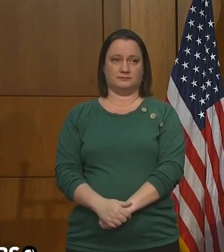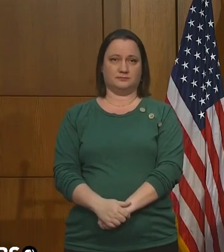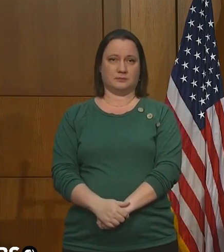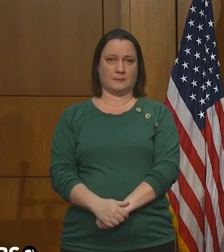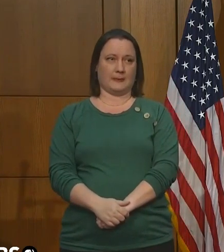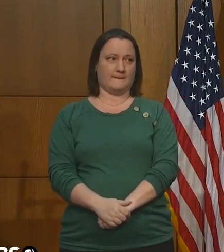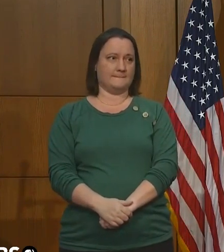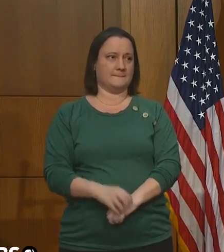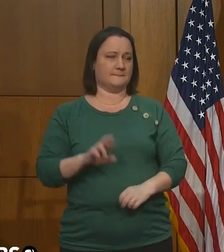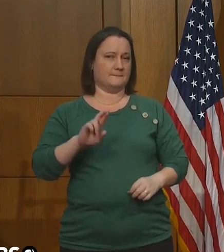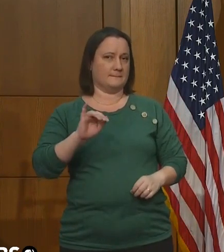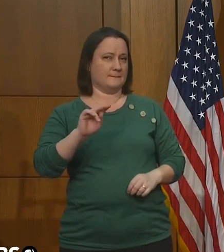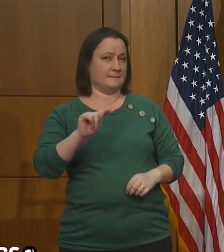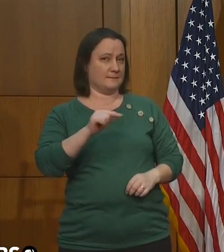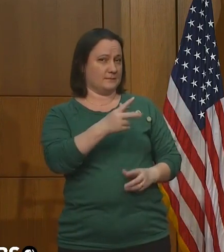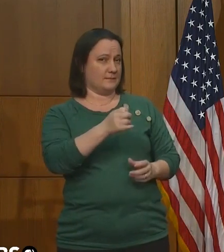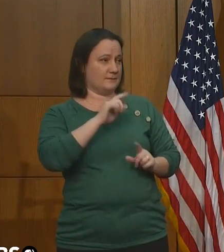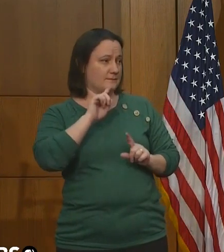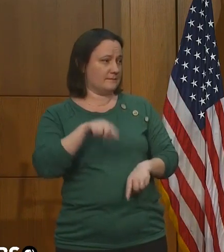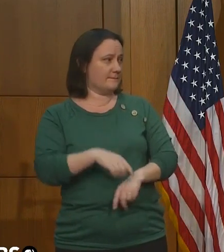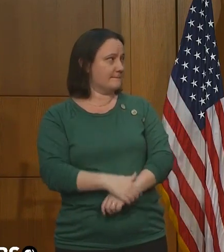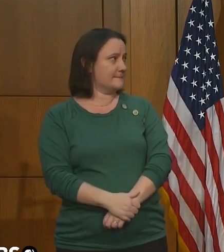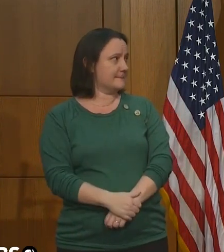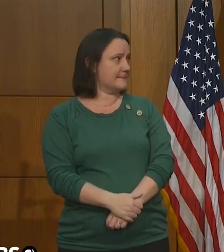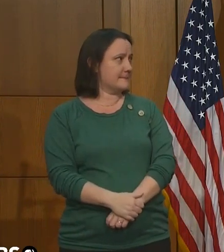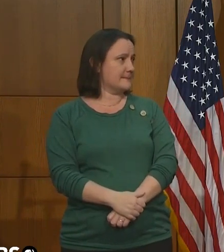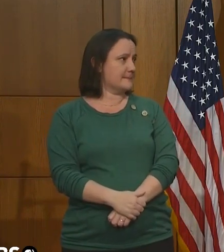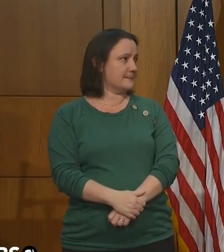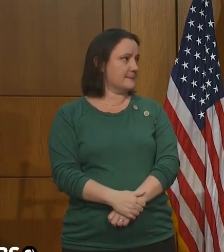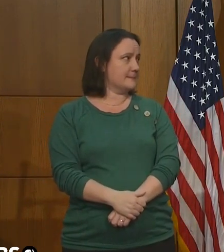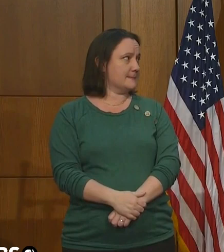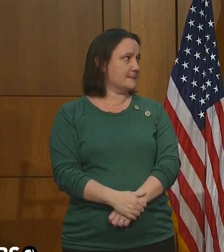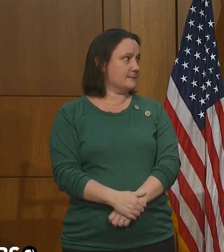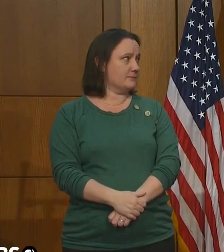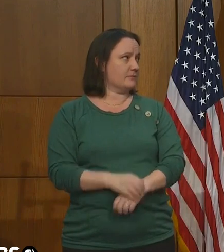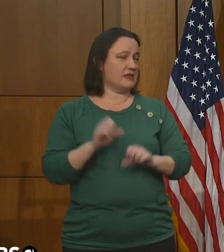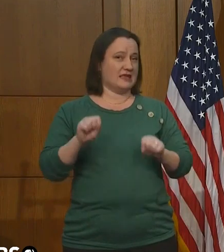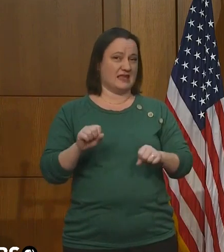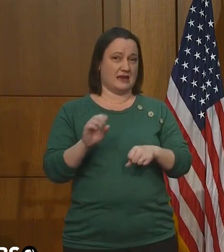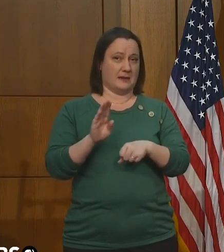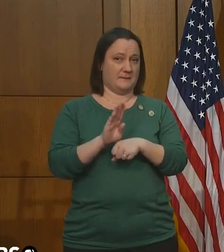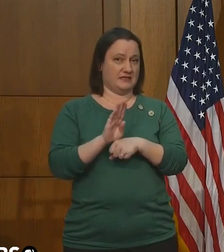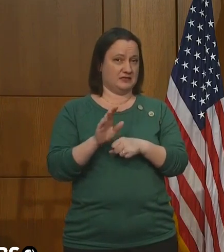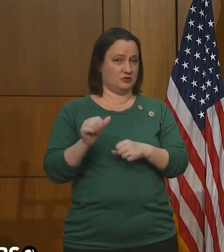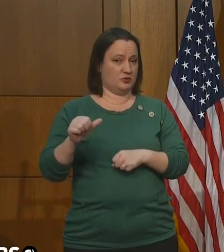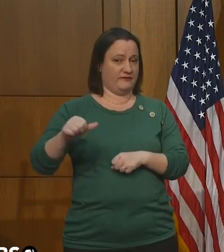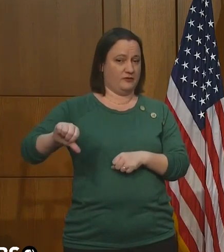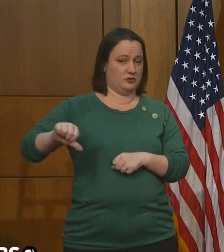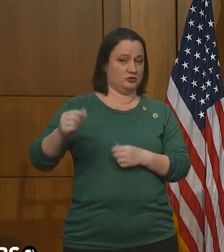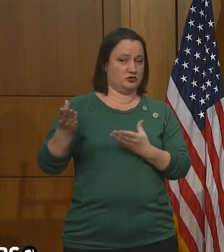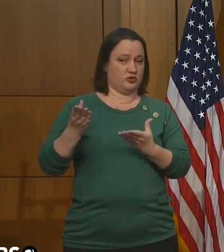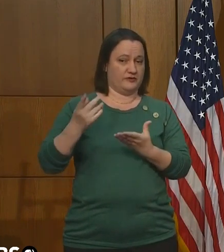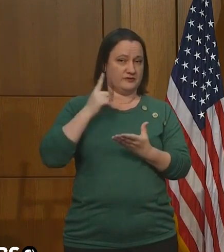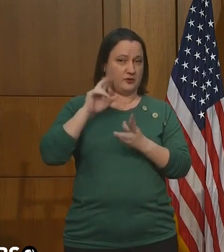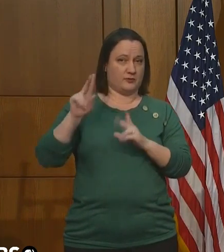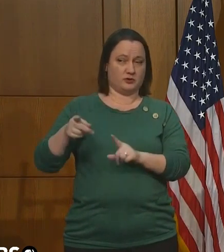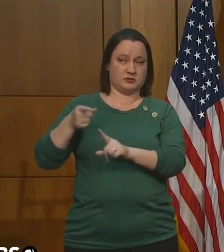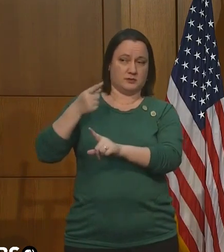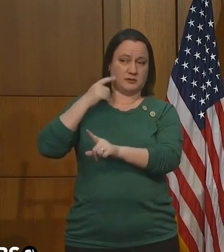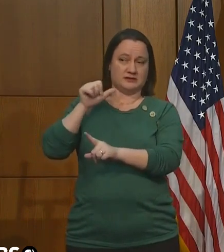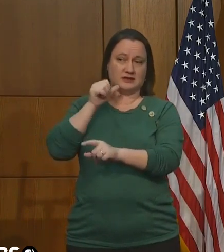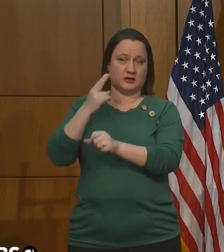Did you hear the question? Yes, sir. If a business can refuse service to someone on behalf